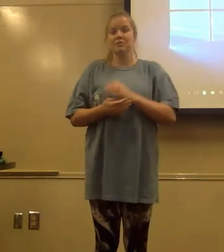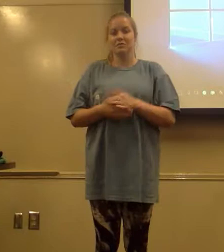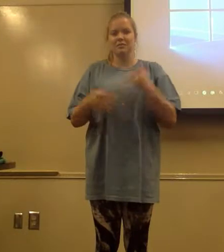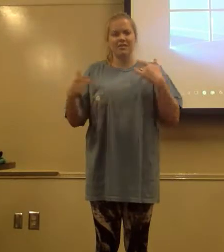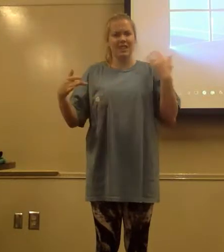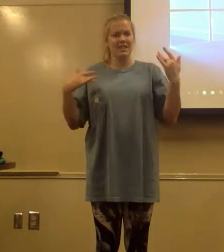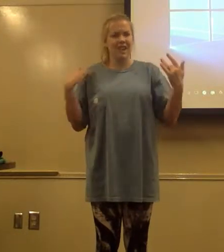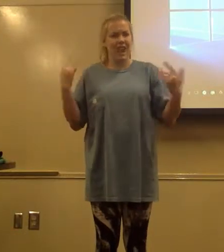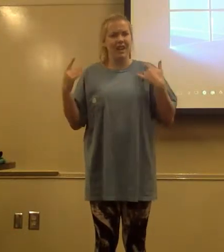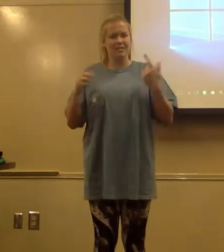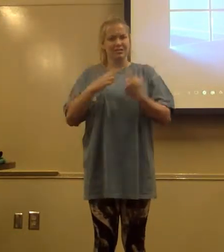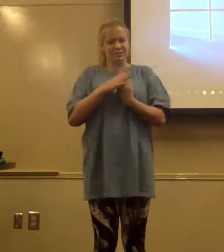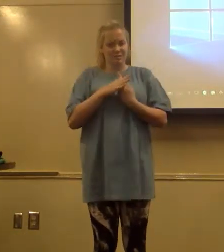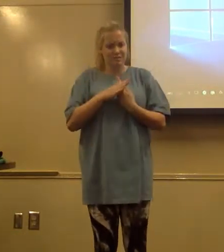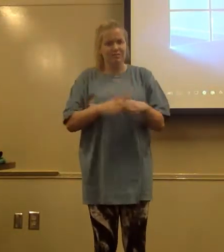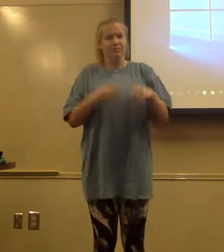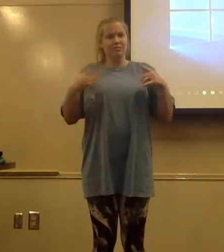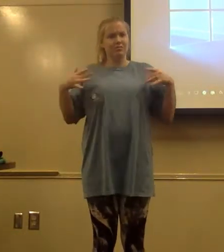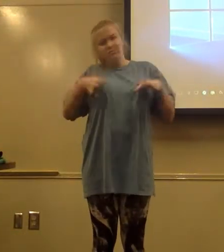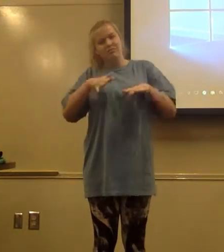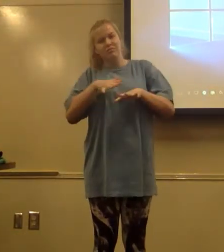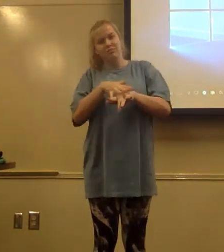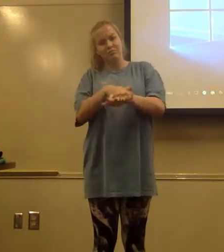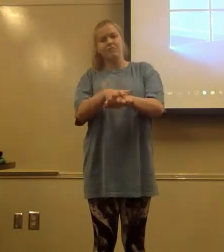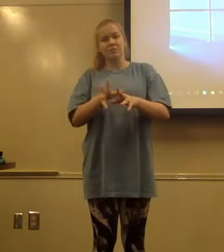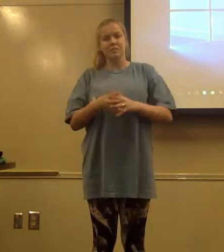movement. I think, a lot of it is just there's so much,